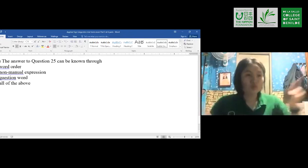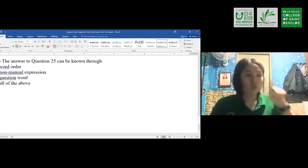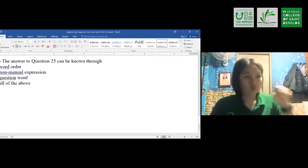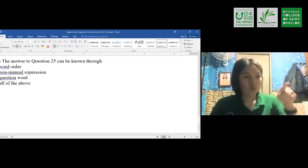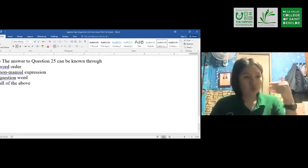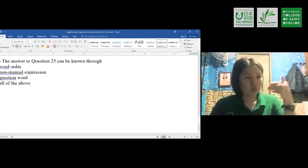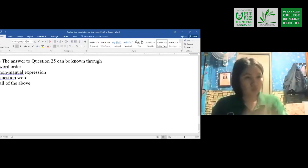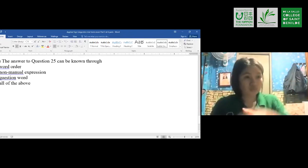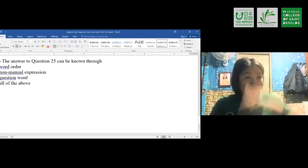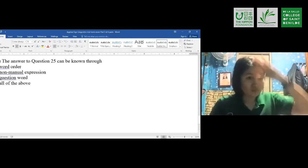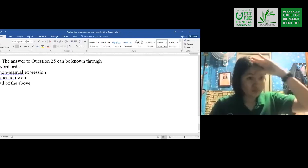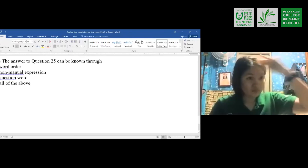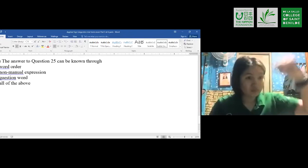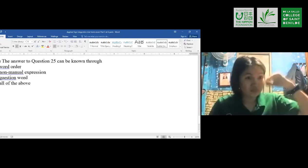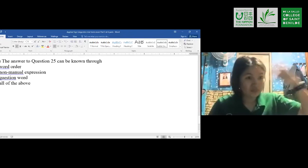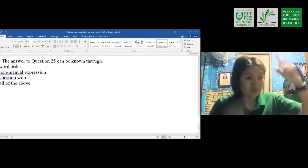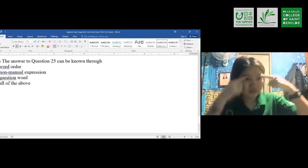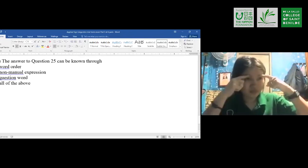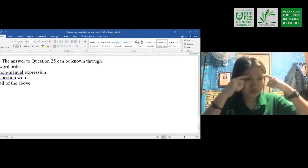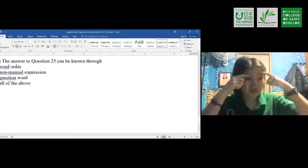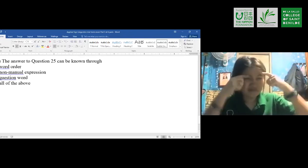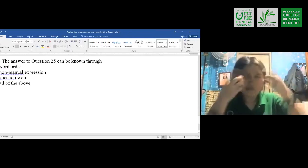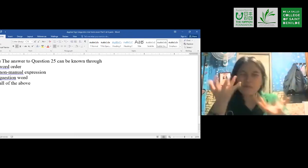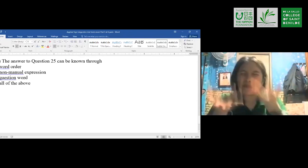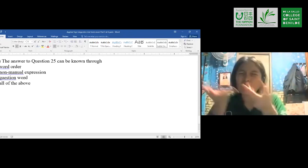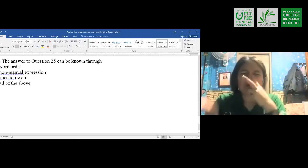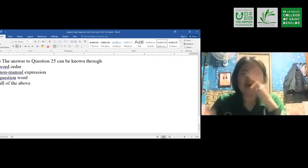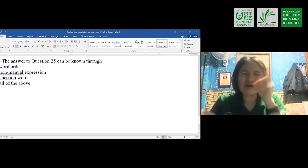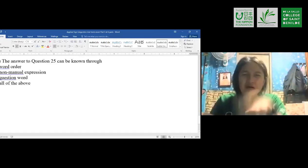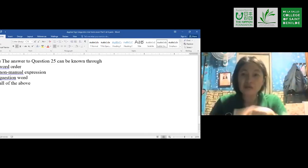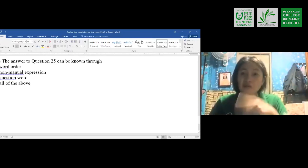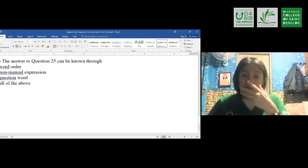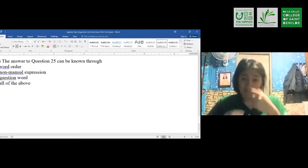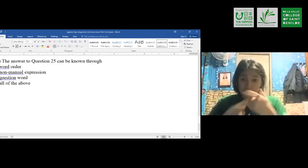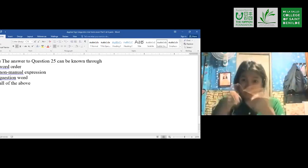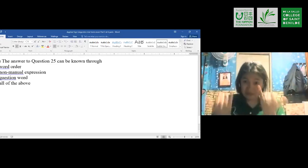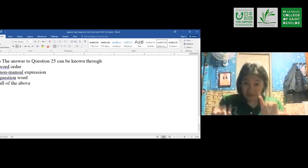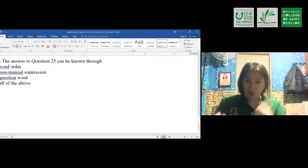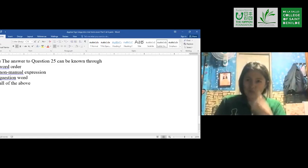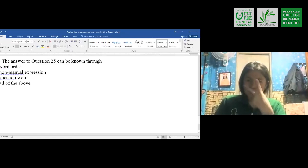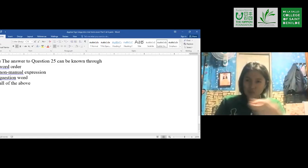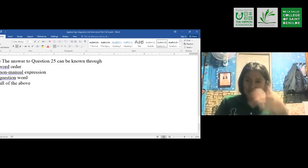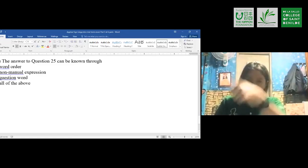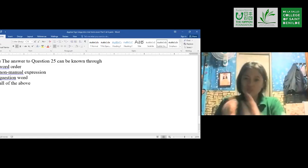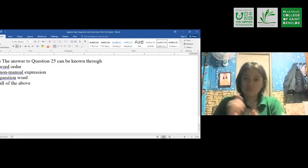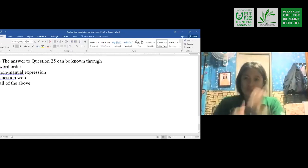So from my thinking, when I saw the picture, I saw that there